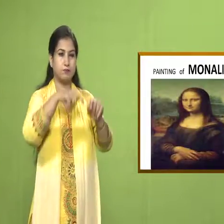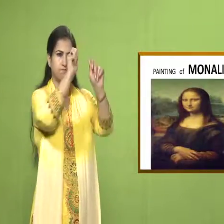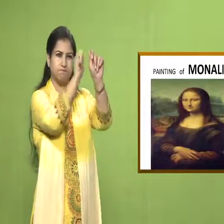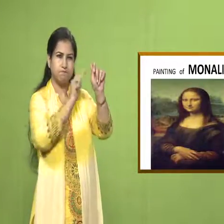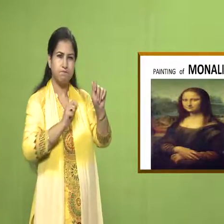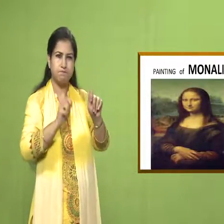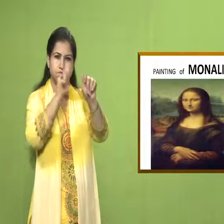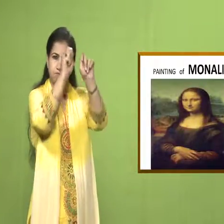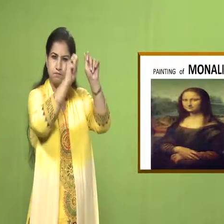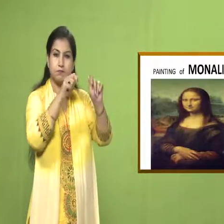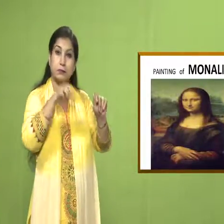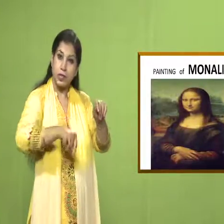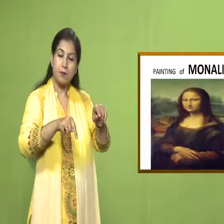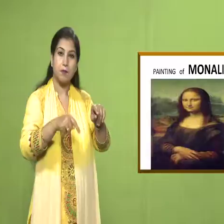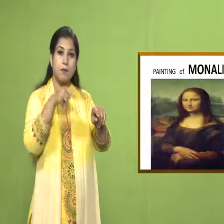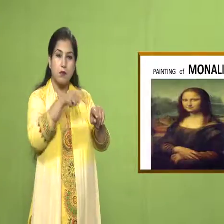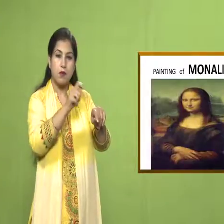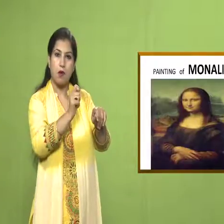In the field of sculpture,